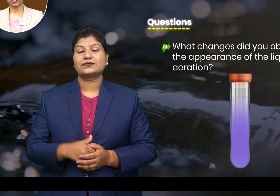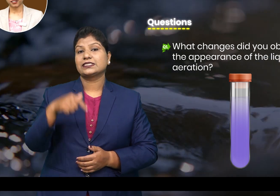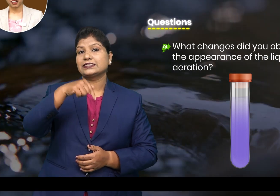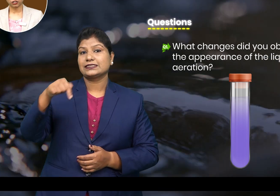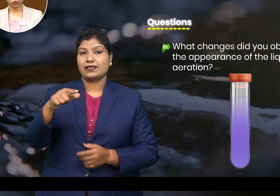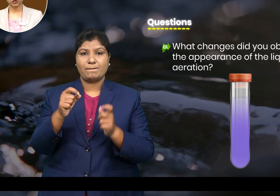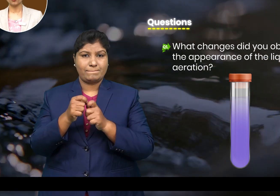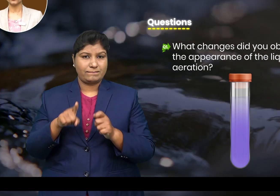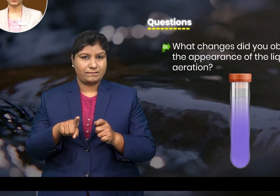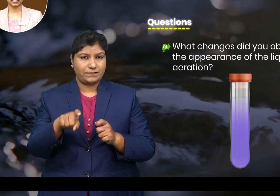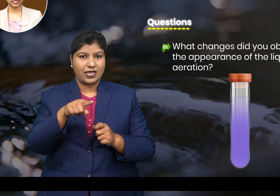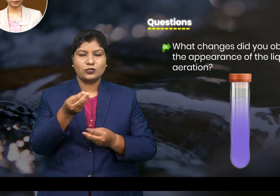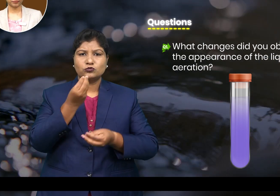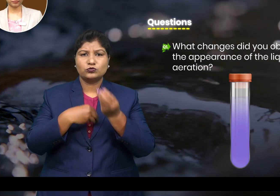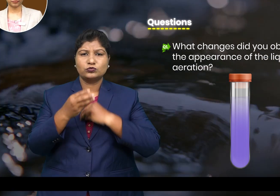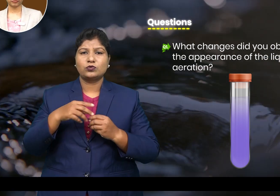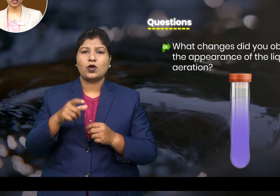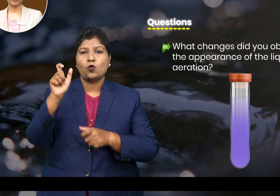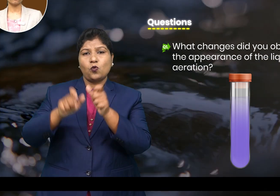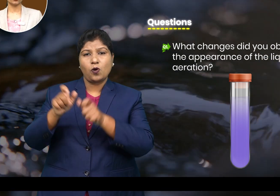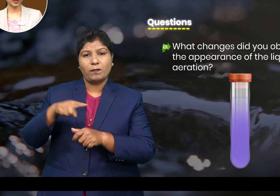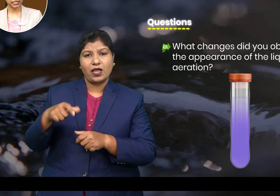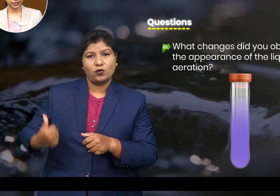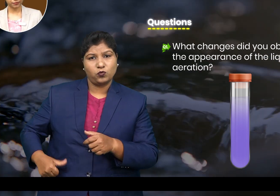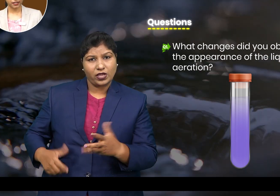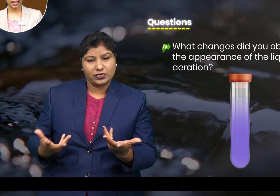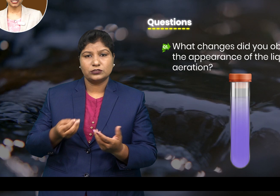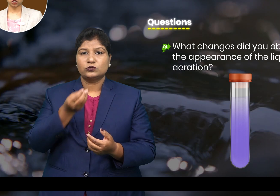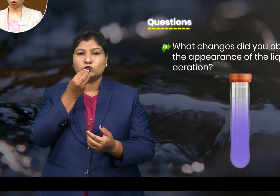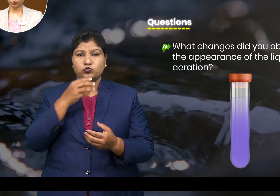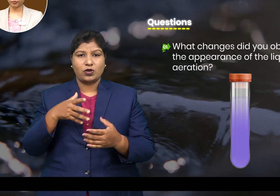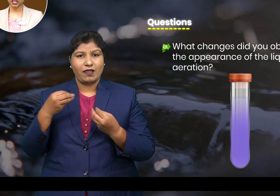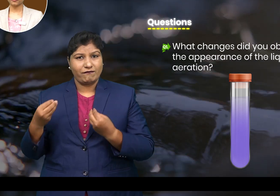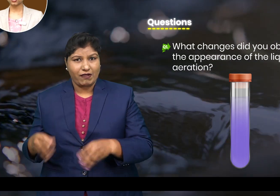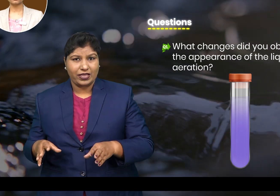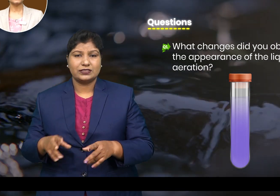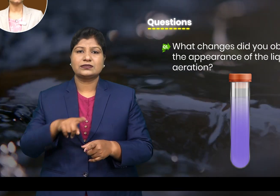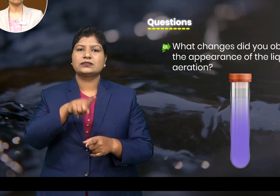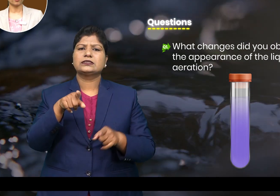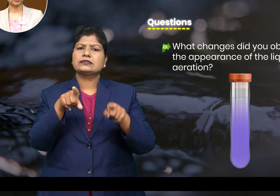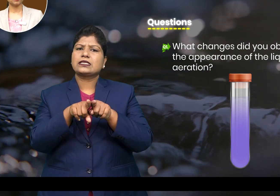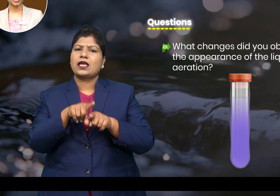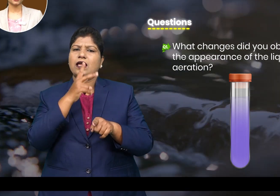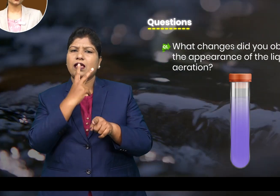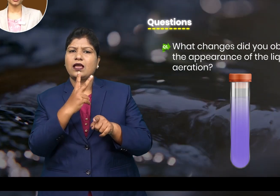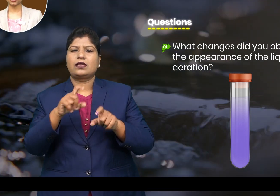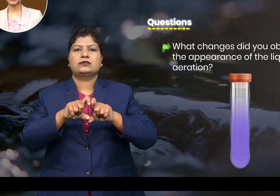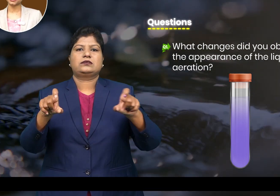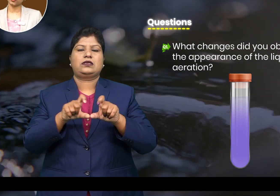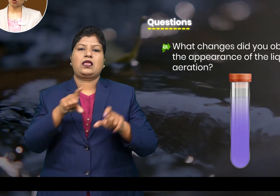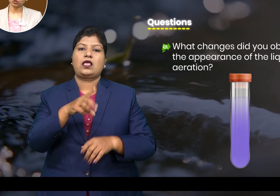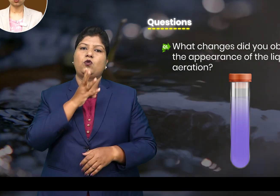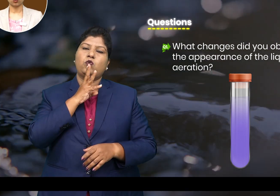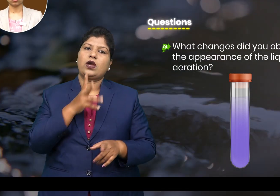These bacteria consume human waste, food waste, and soap, which clean the water and change